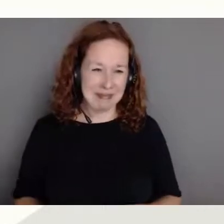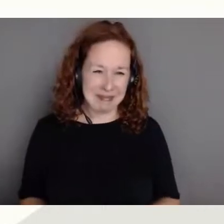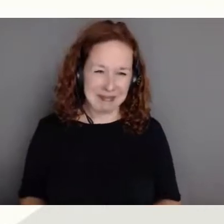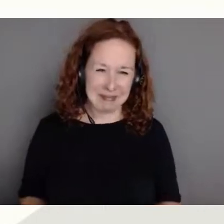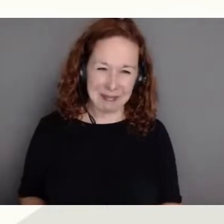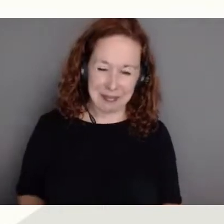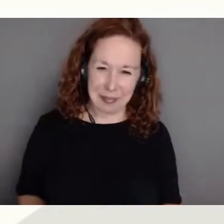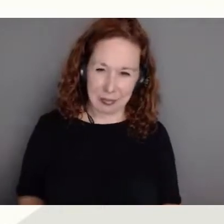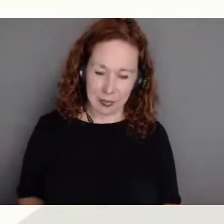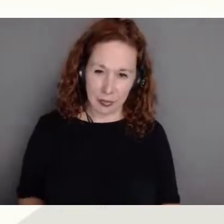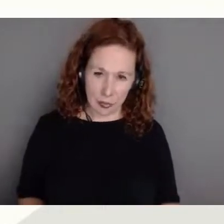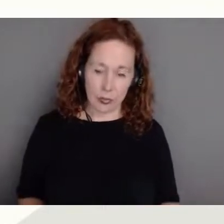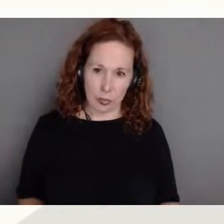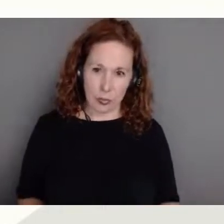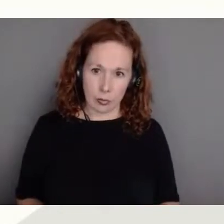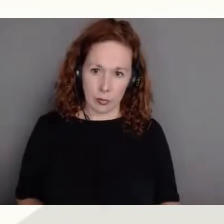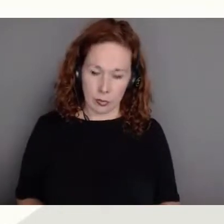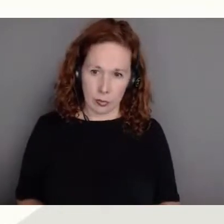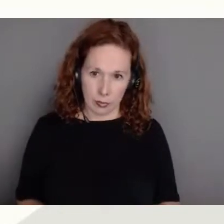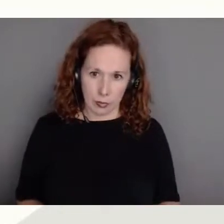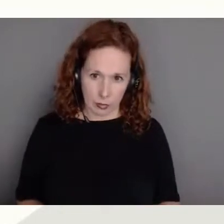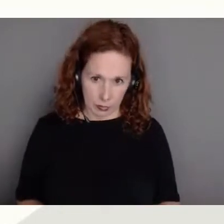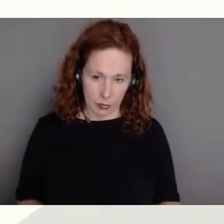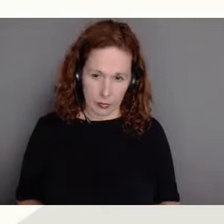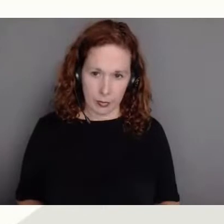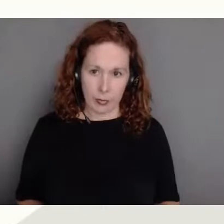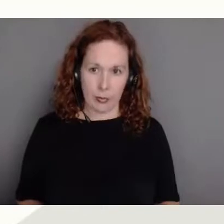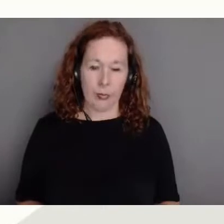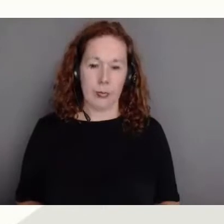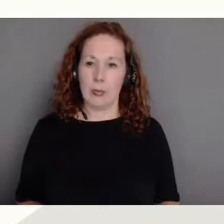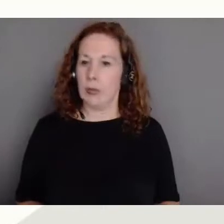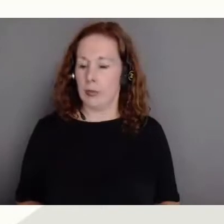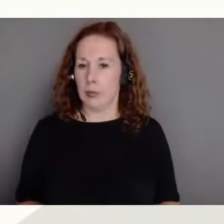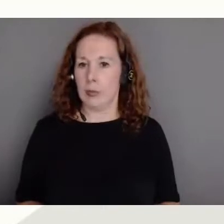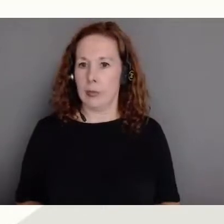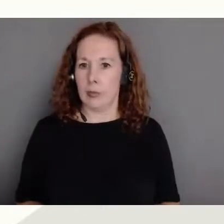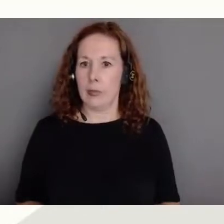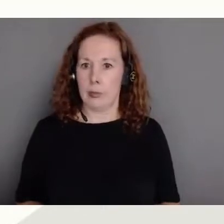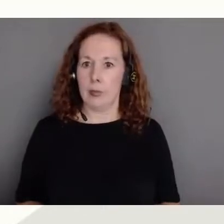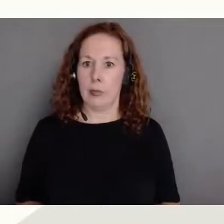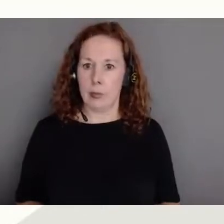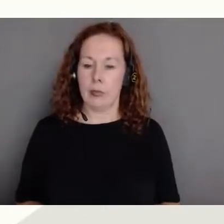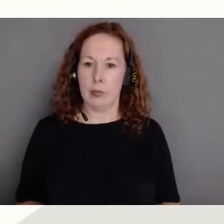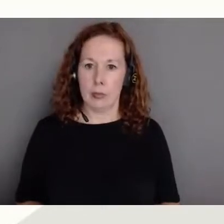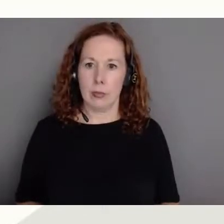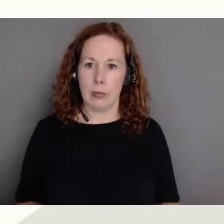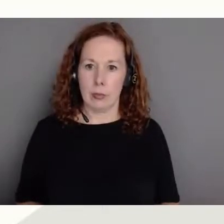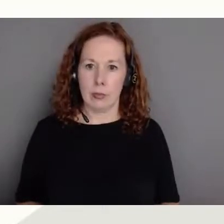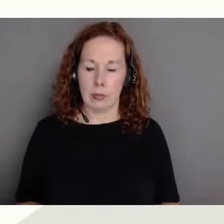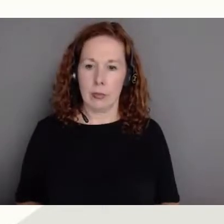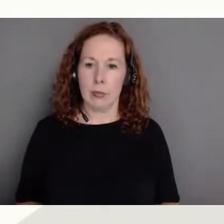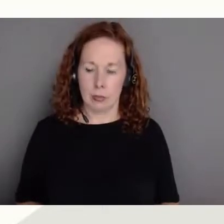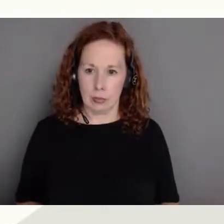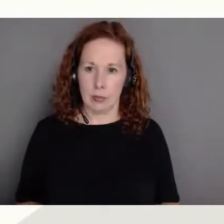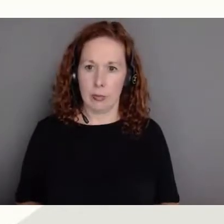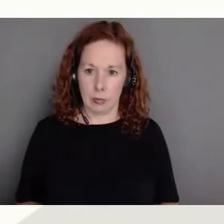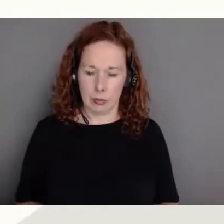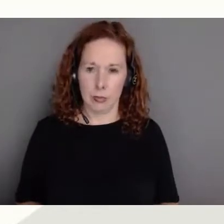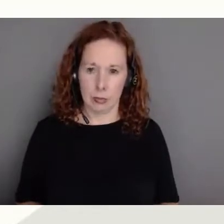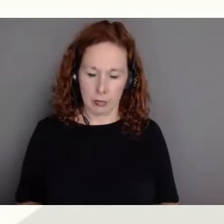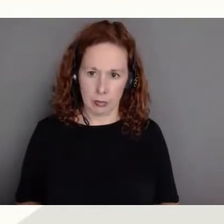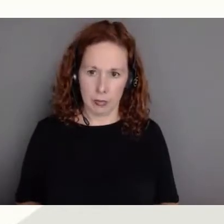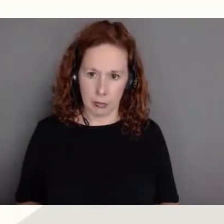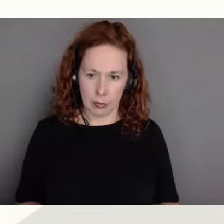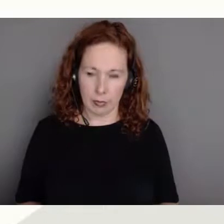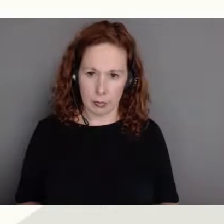point, but, if someone was to say, "Well, we have, closed captioning," is that not good? Does that not work? How would we be looking